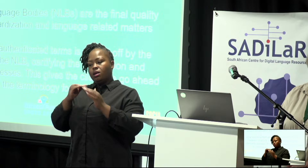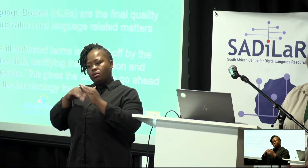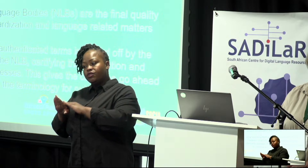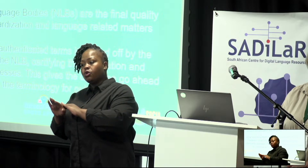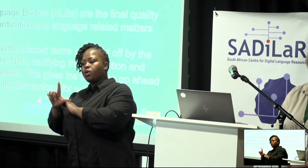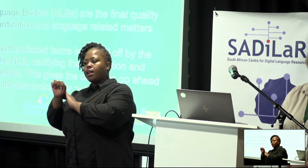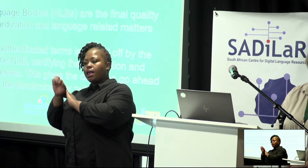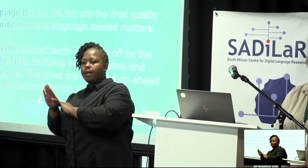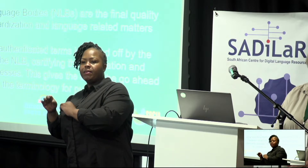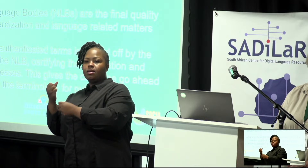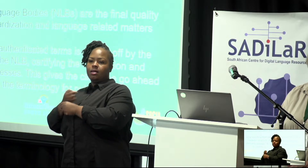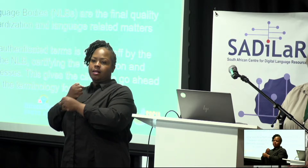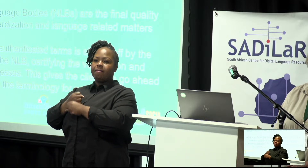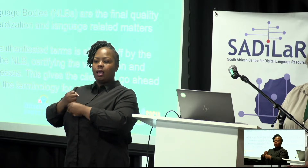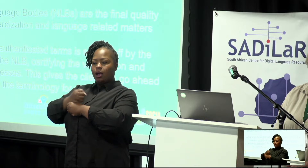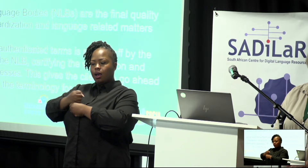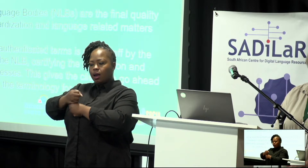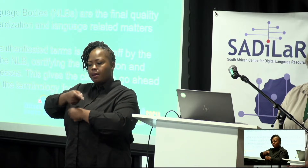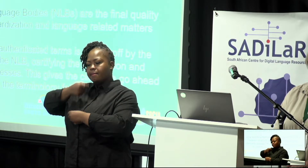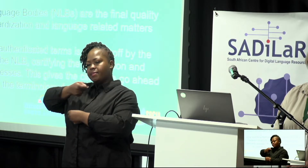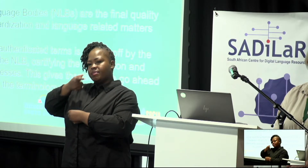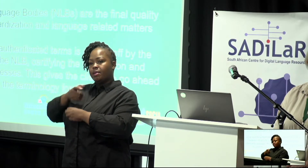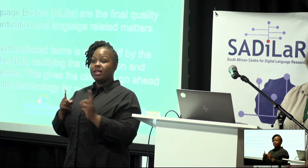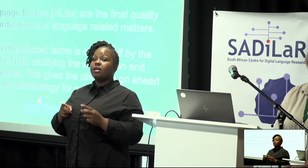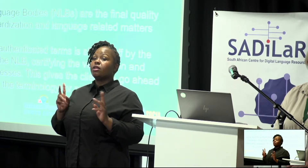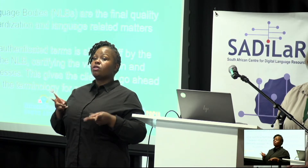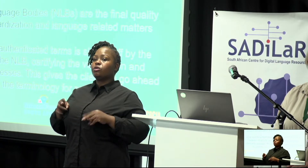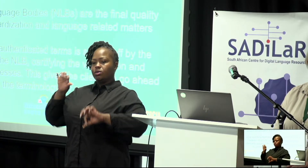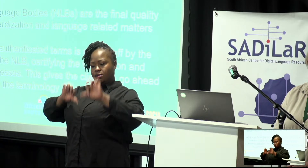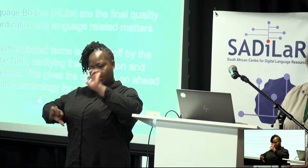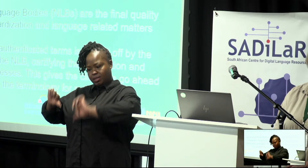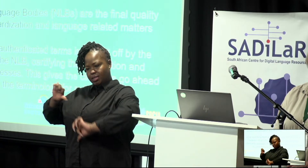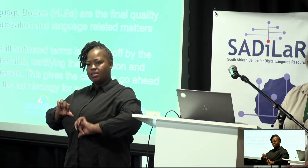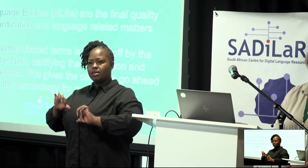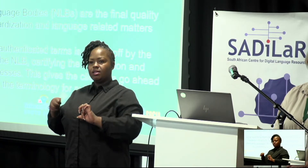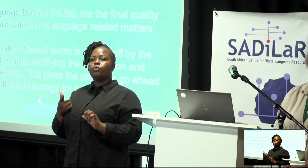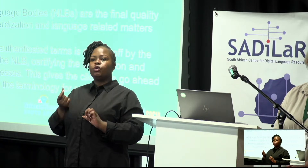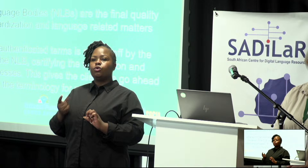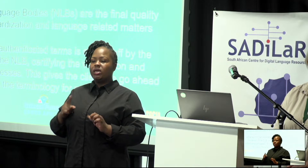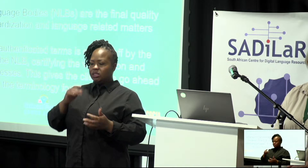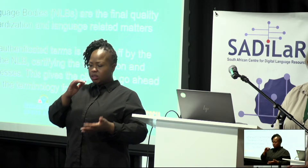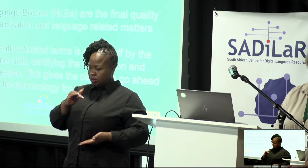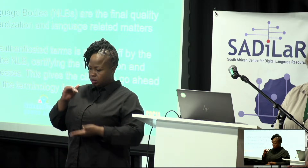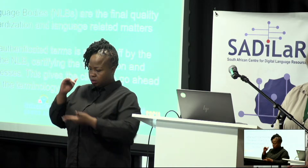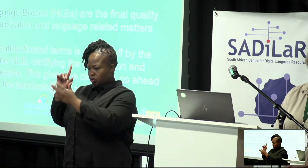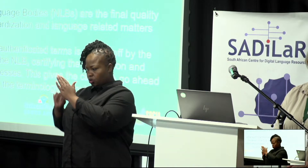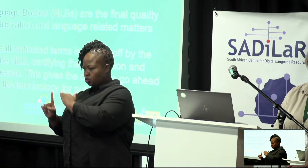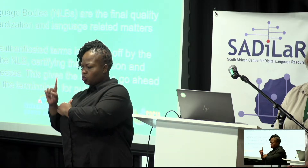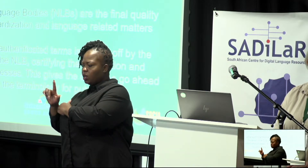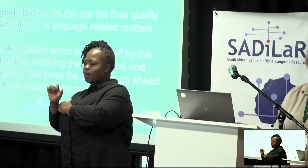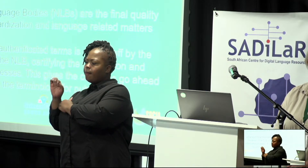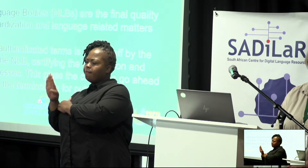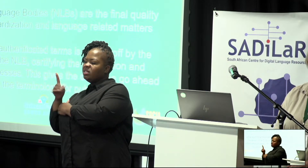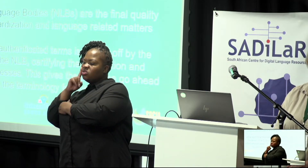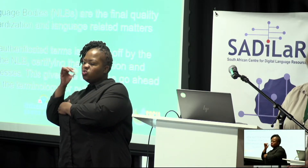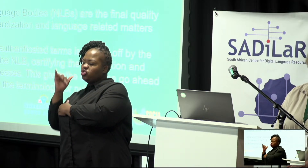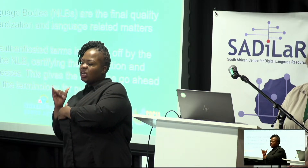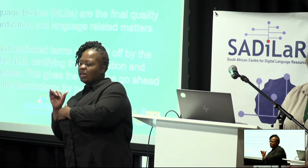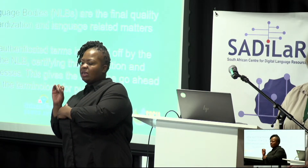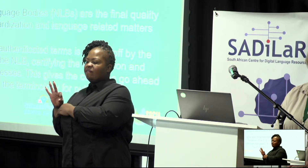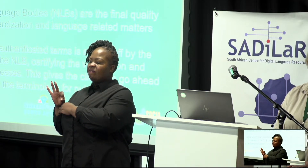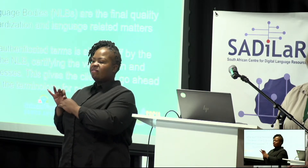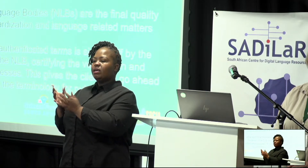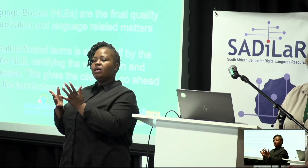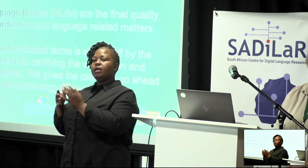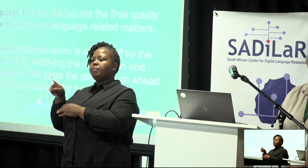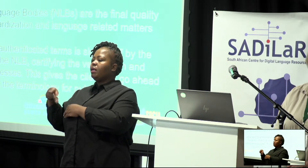to develop medicines. Then where the science, the natural science come in is when they take the medicine to check for the toxicities and